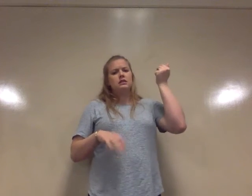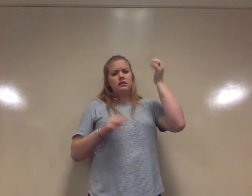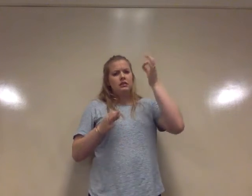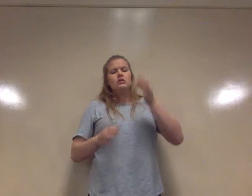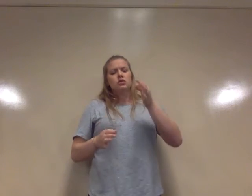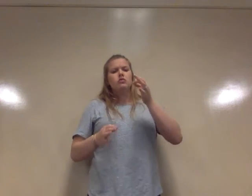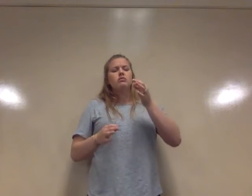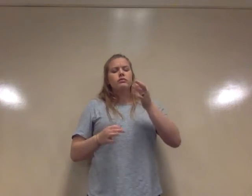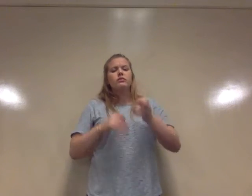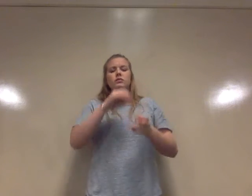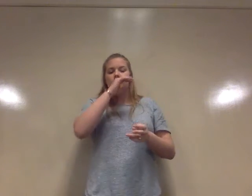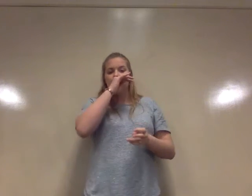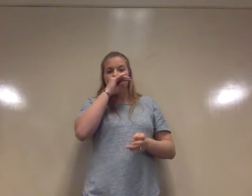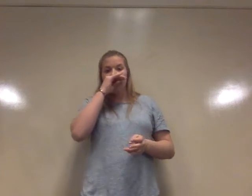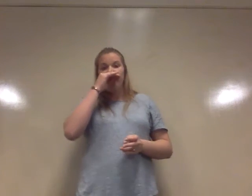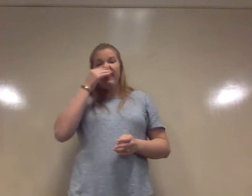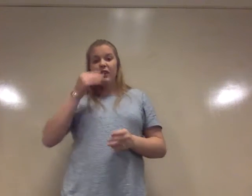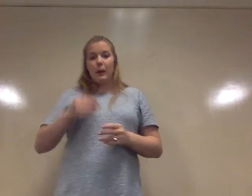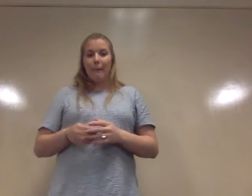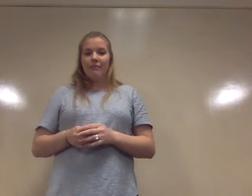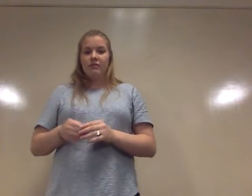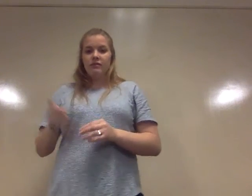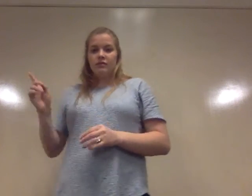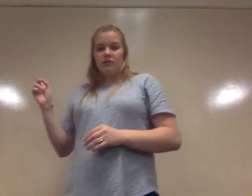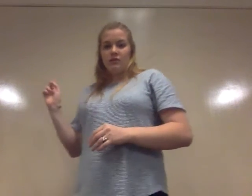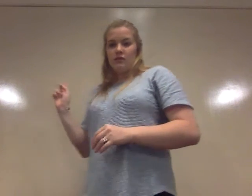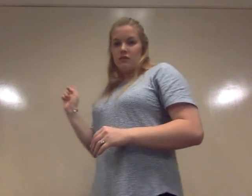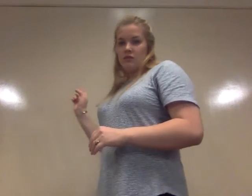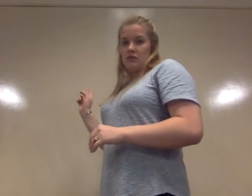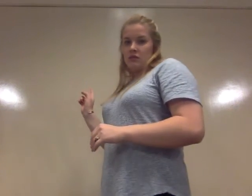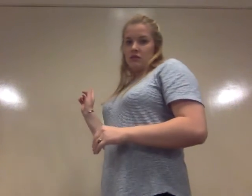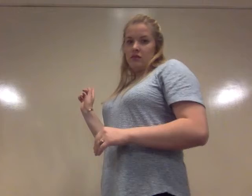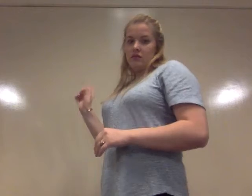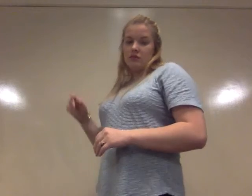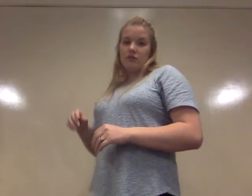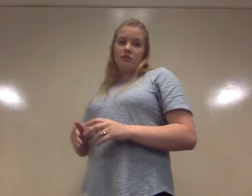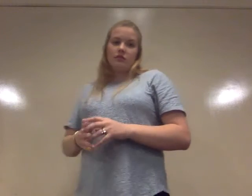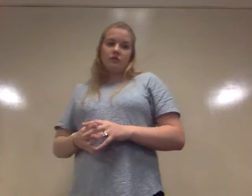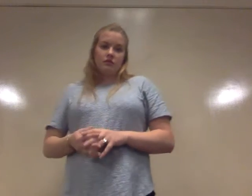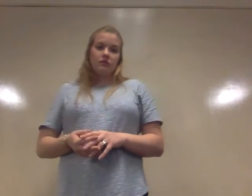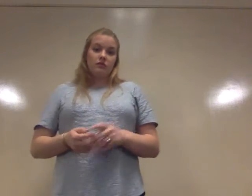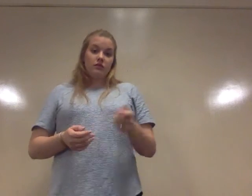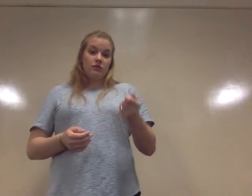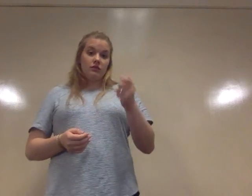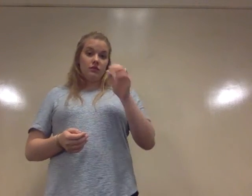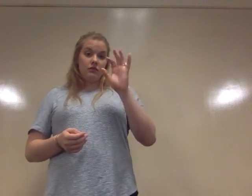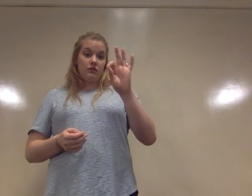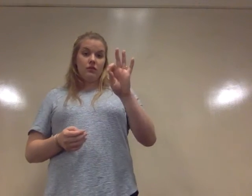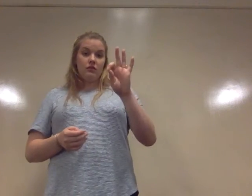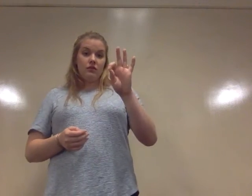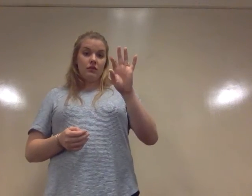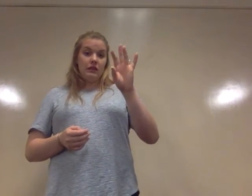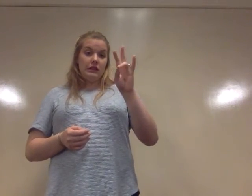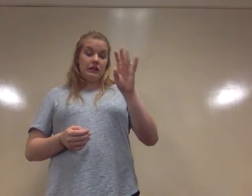front lines of this new war was Caldwell Esselstyn. By 1978, he was chairman of the Breast Cancer Task Force